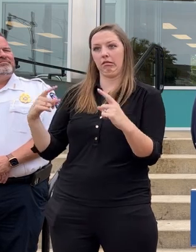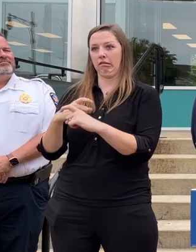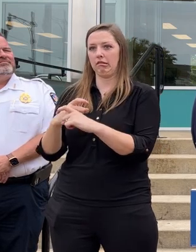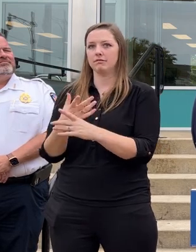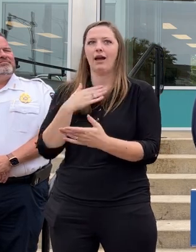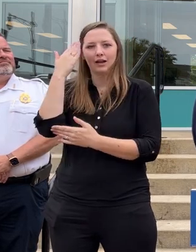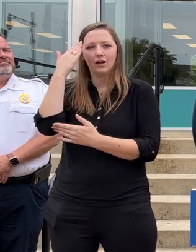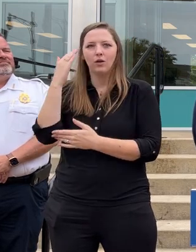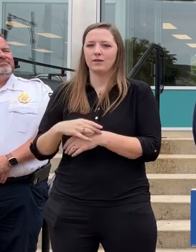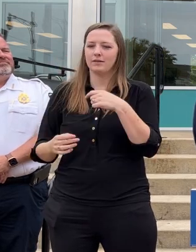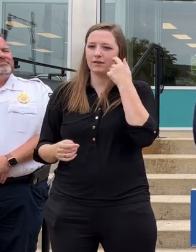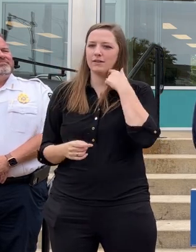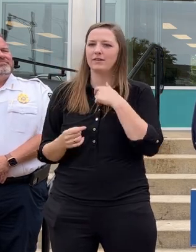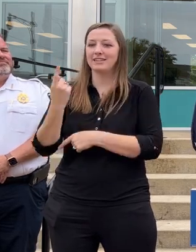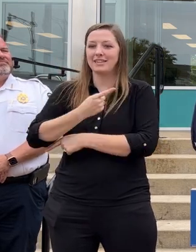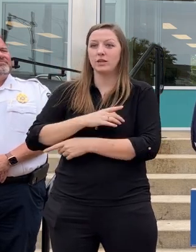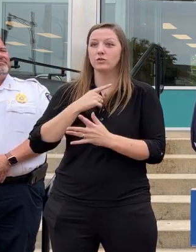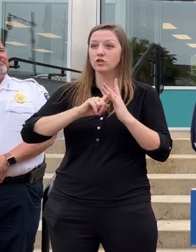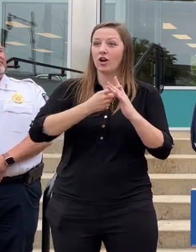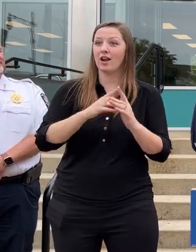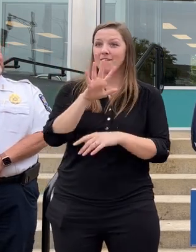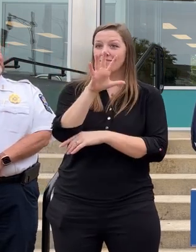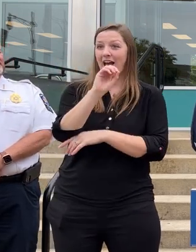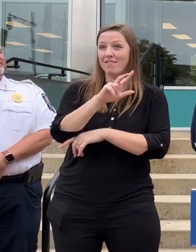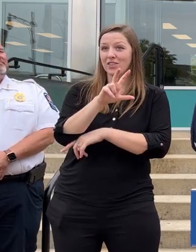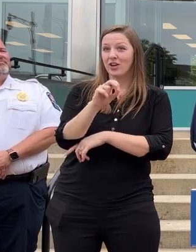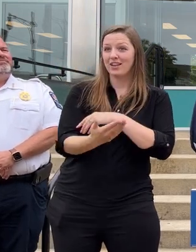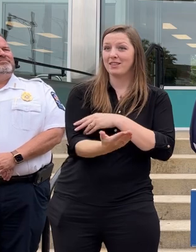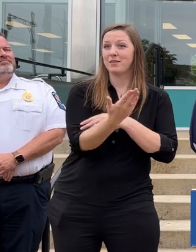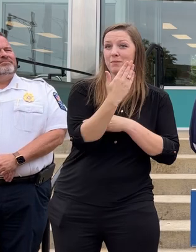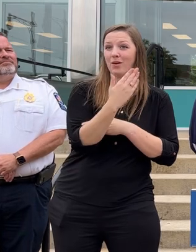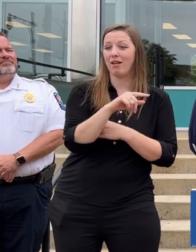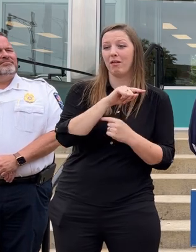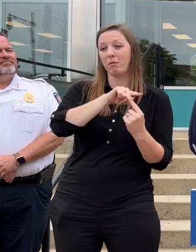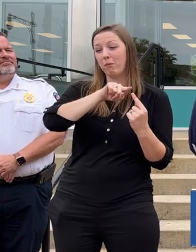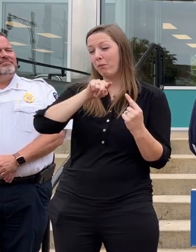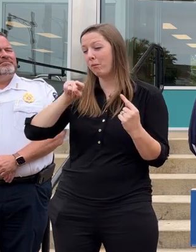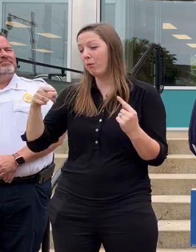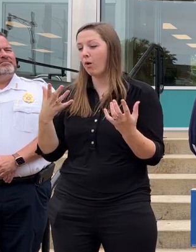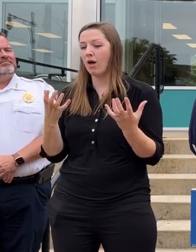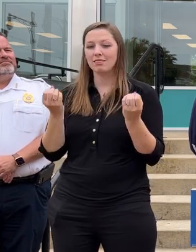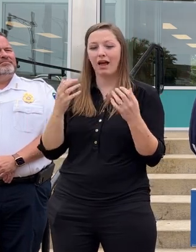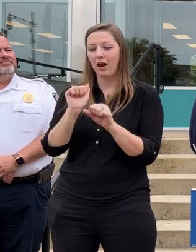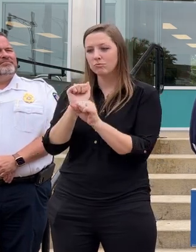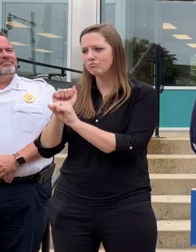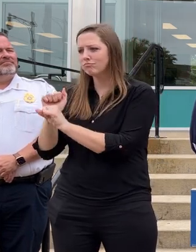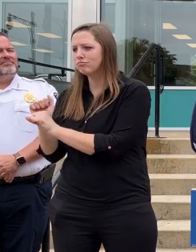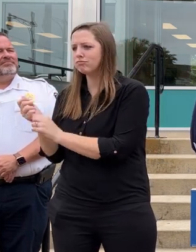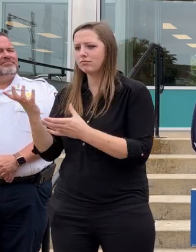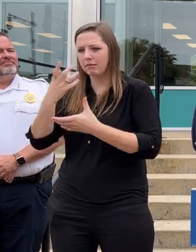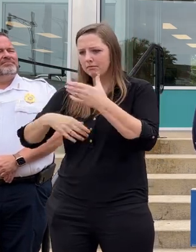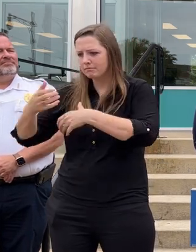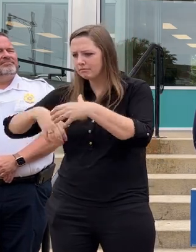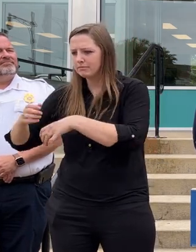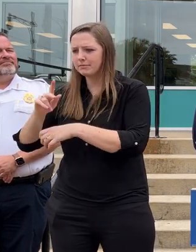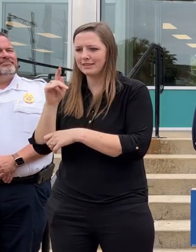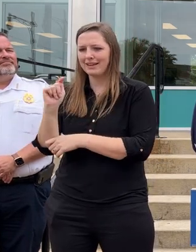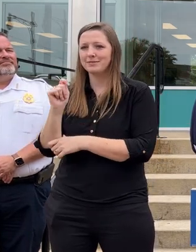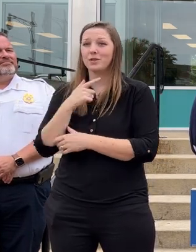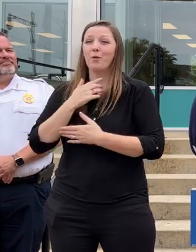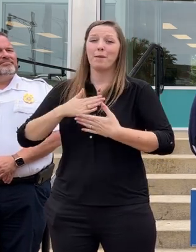they reported to work at 5:30 a.m. and cranked and put a lot of kits together. So I am so glad to be